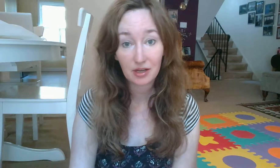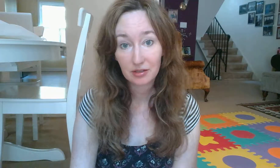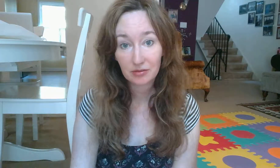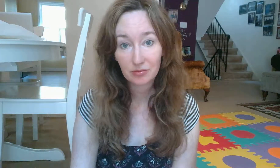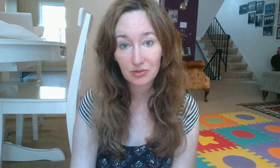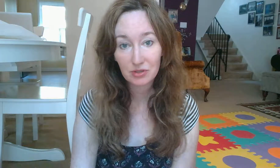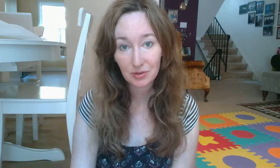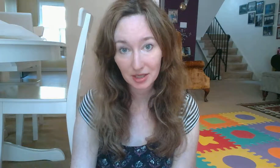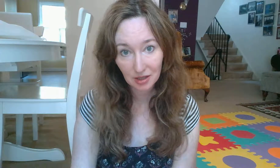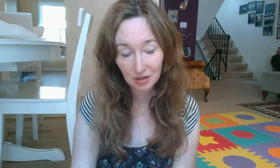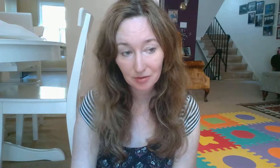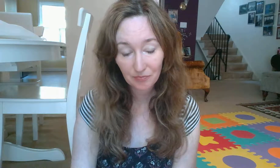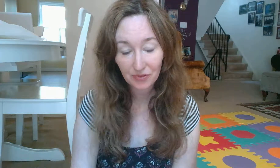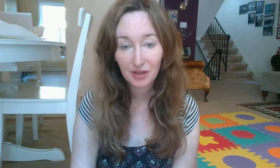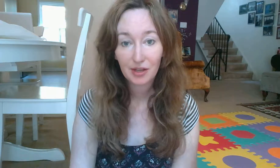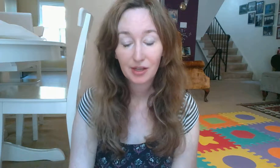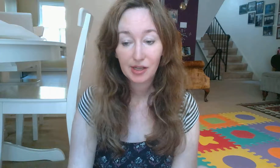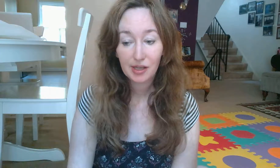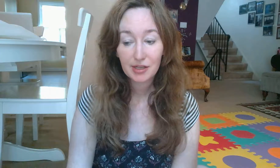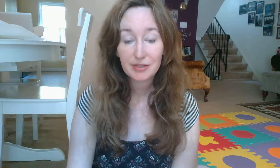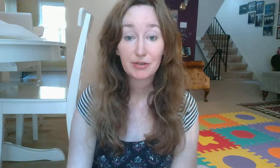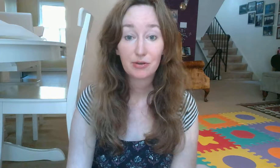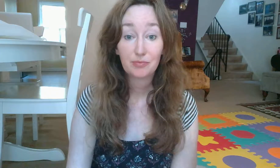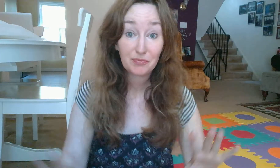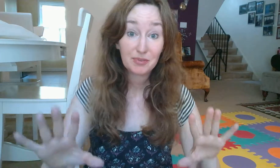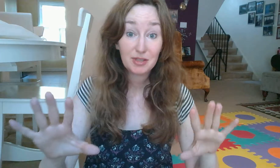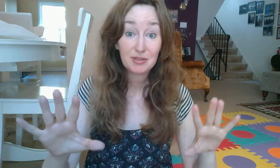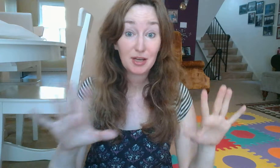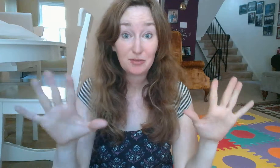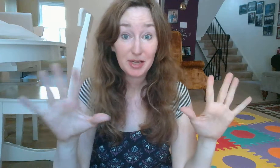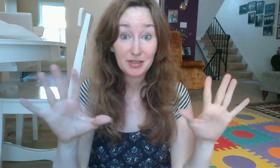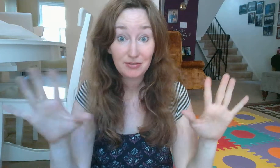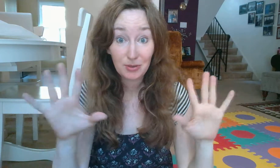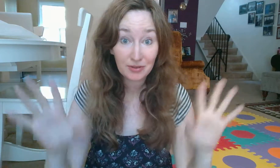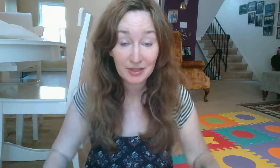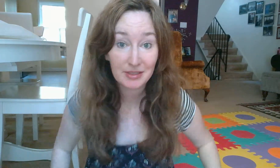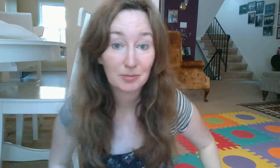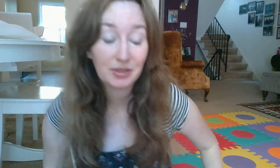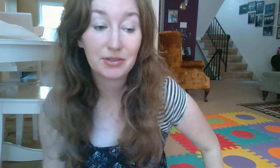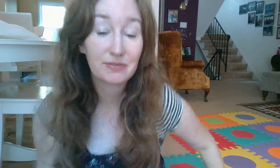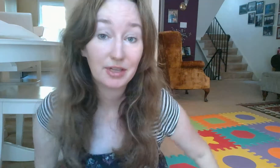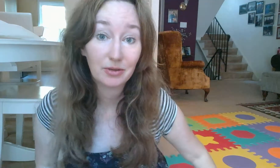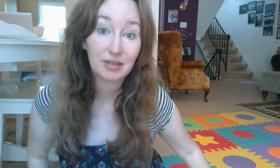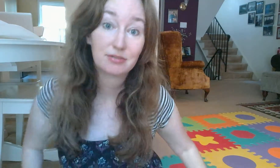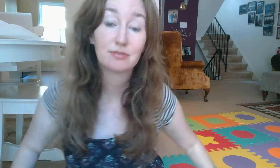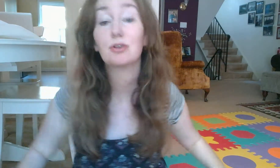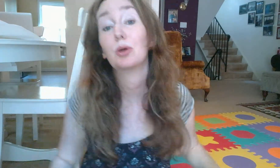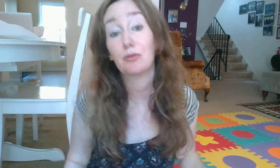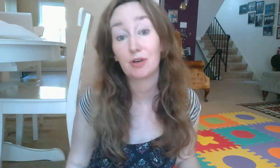sign once you know that letter. So here's the alphabet if you ever need to hit play on this video again, just for a quick